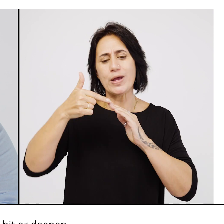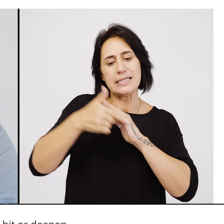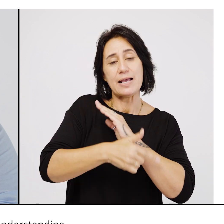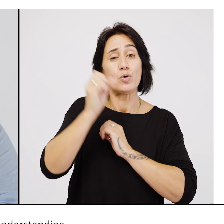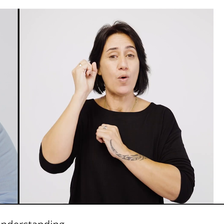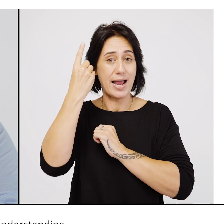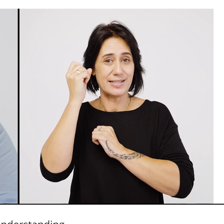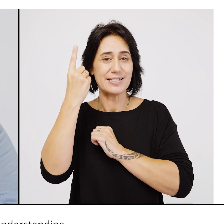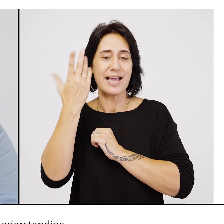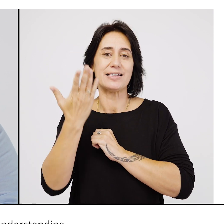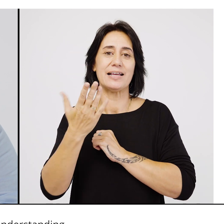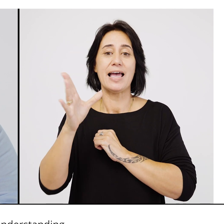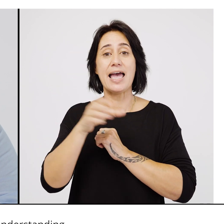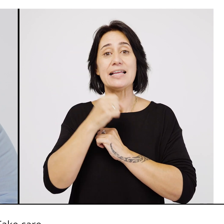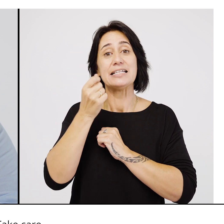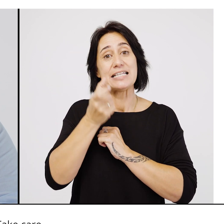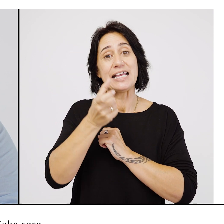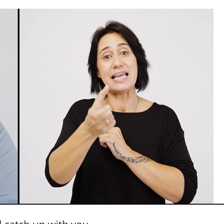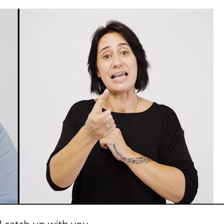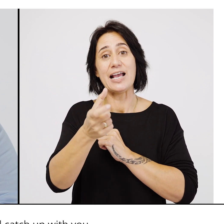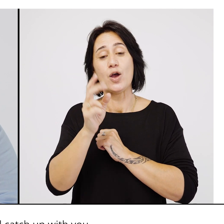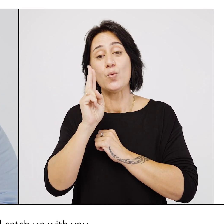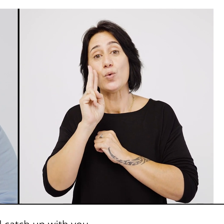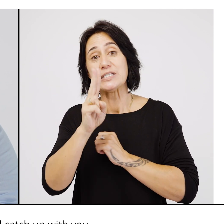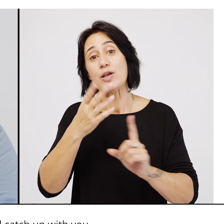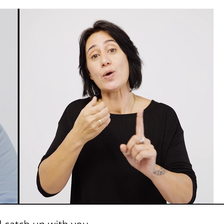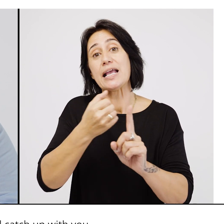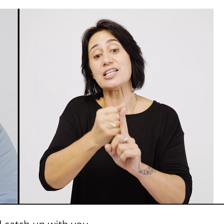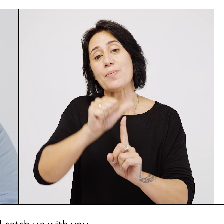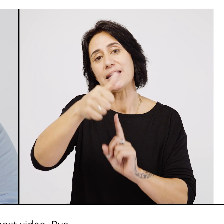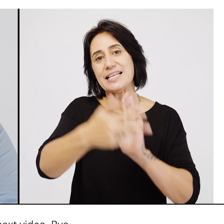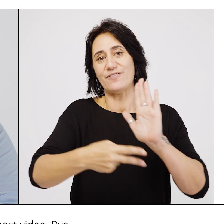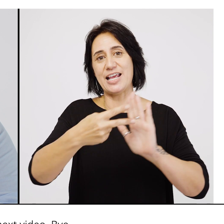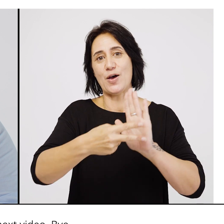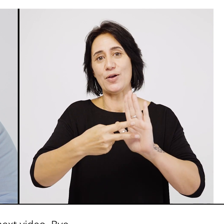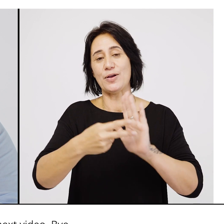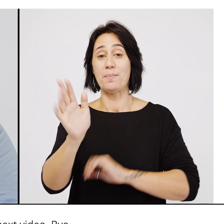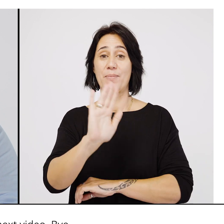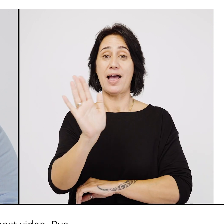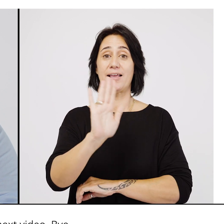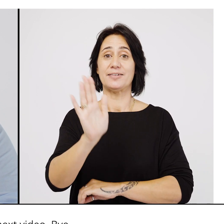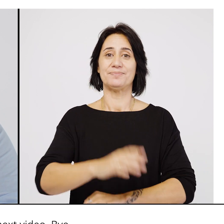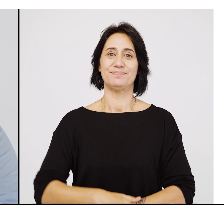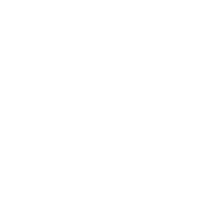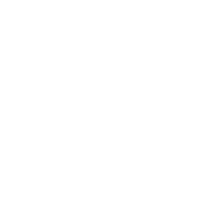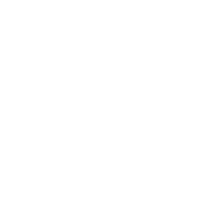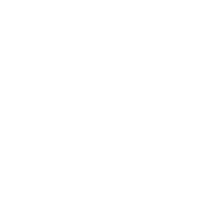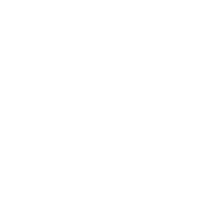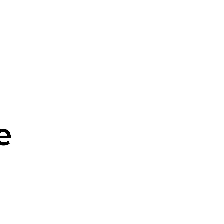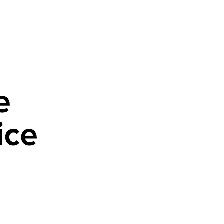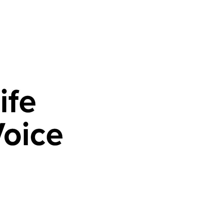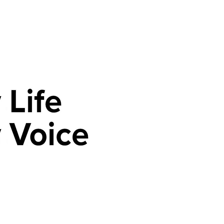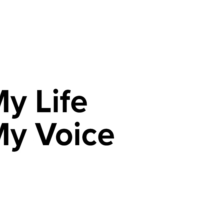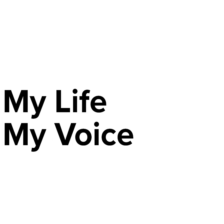or deepen your understanding. Take care, and we will catch up with you in the next video. Bye.